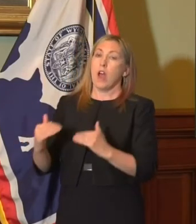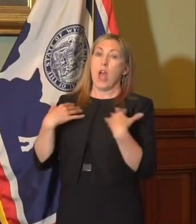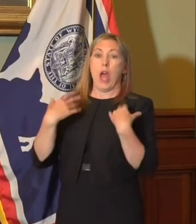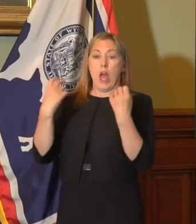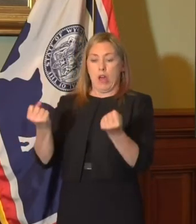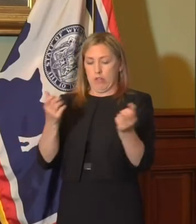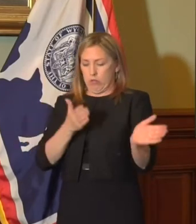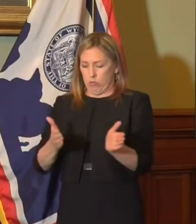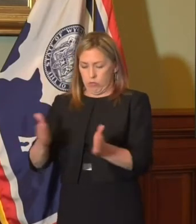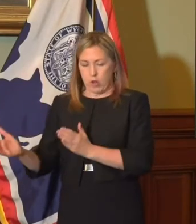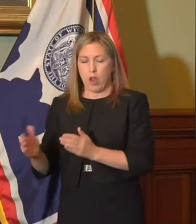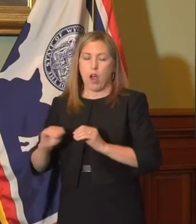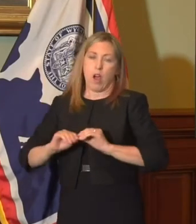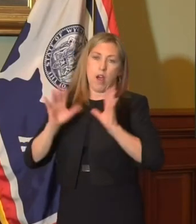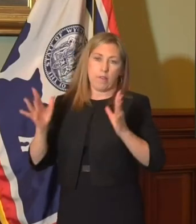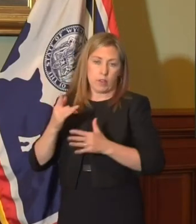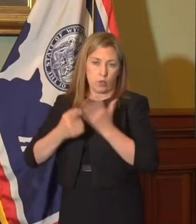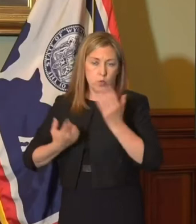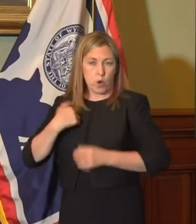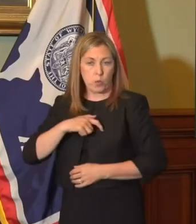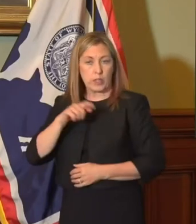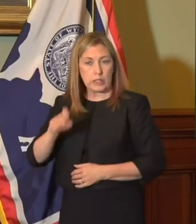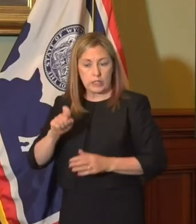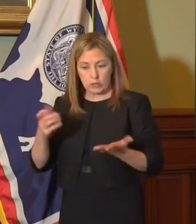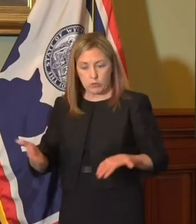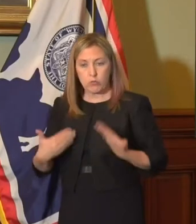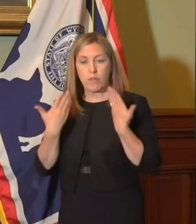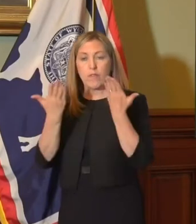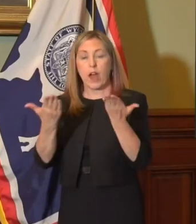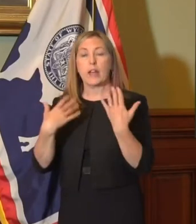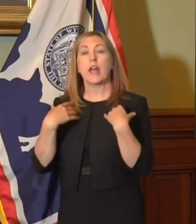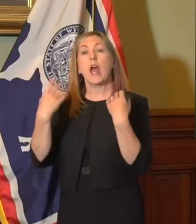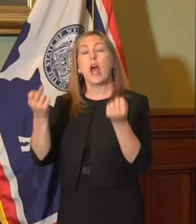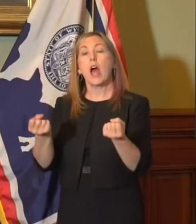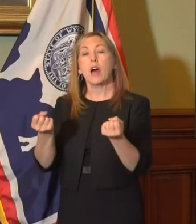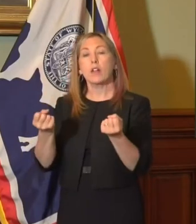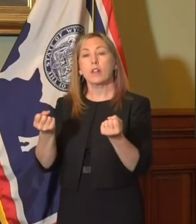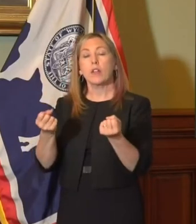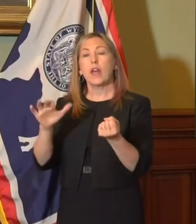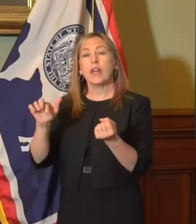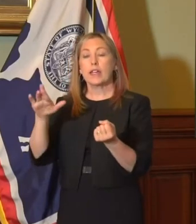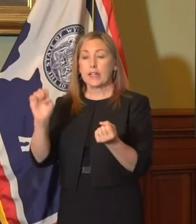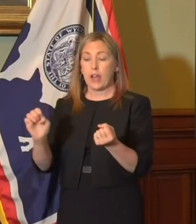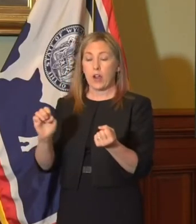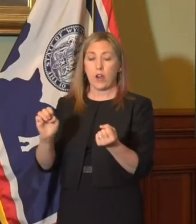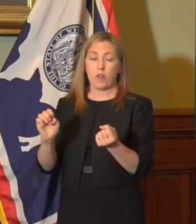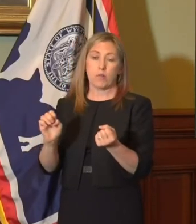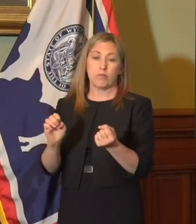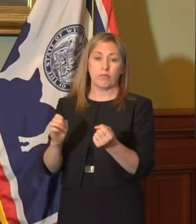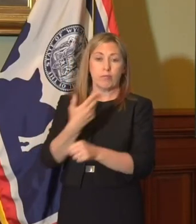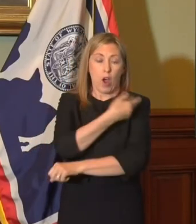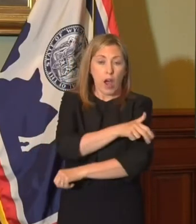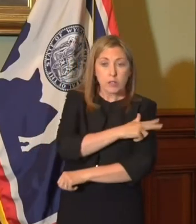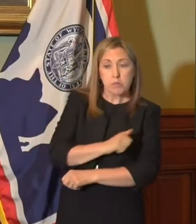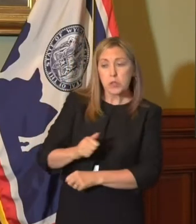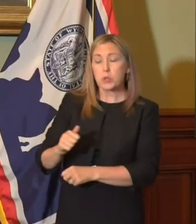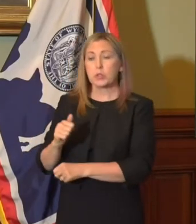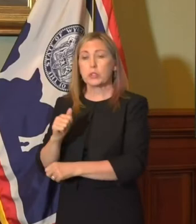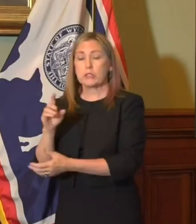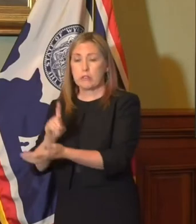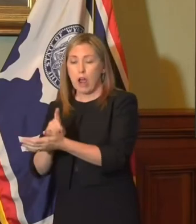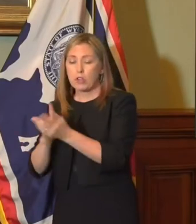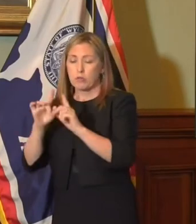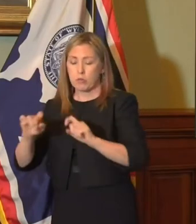what we need to do to help healthcare providers, healthcare institutions to do a better job. The